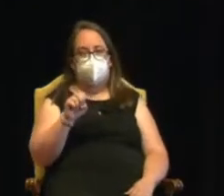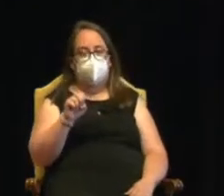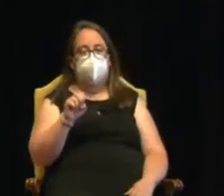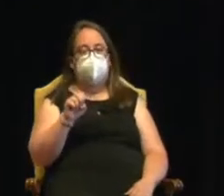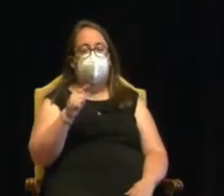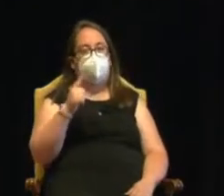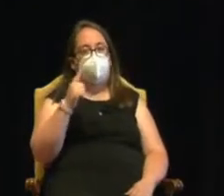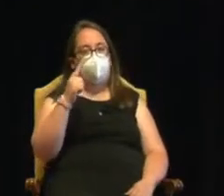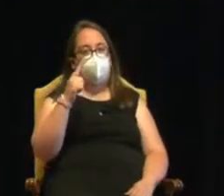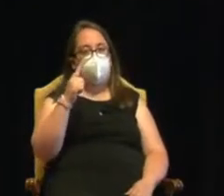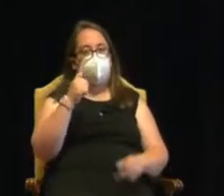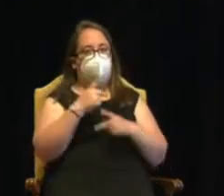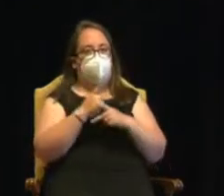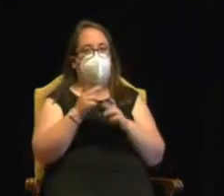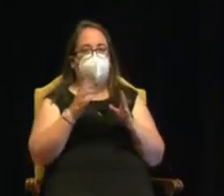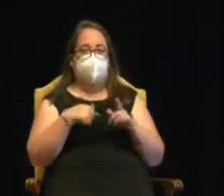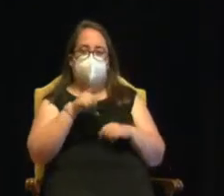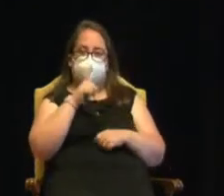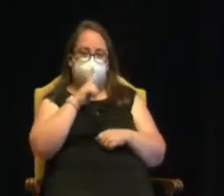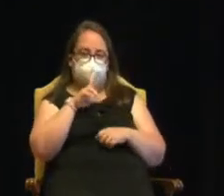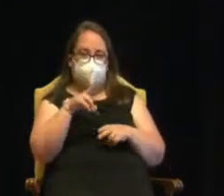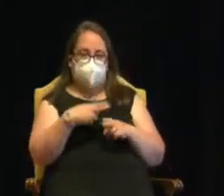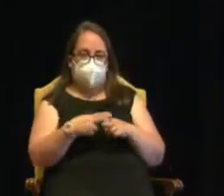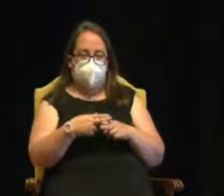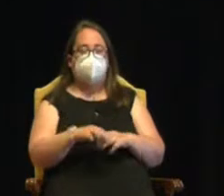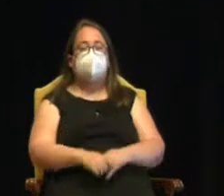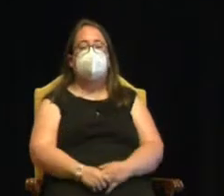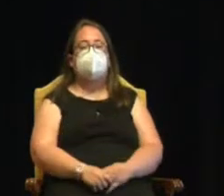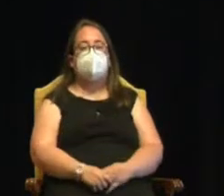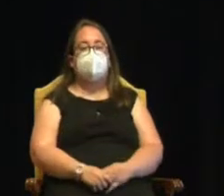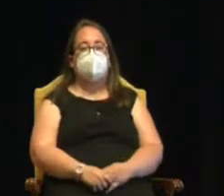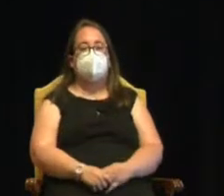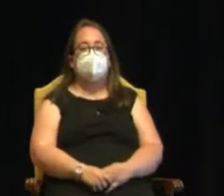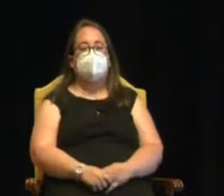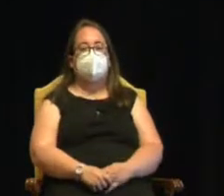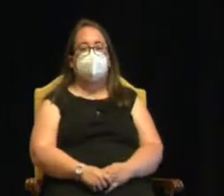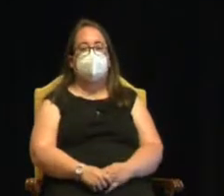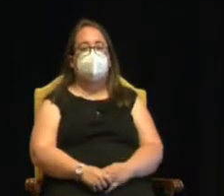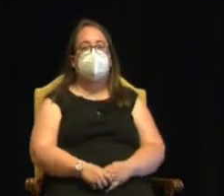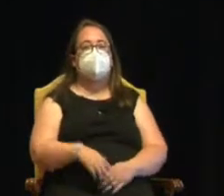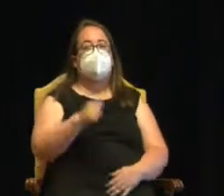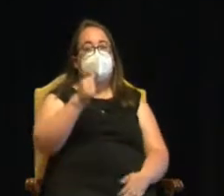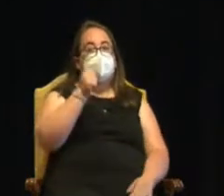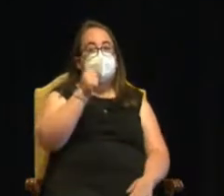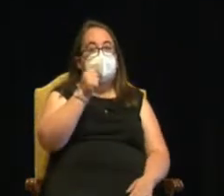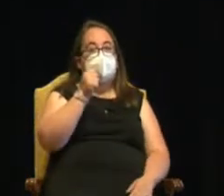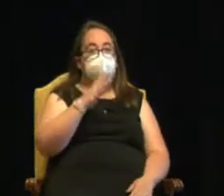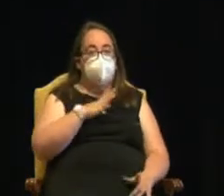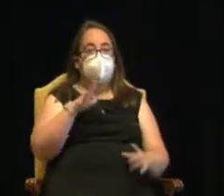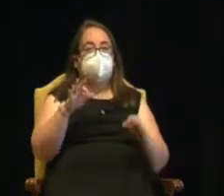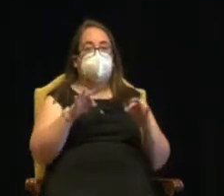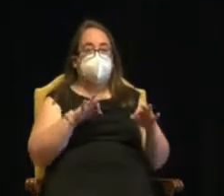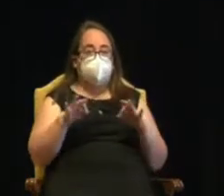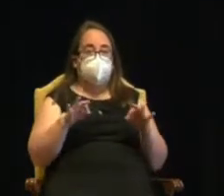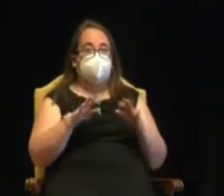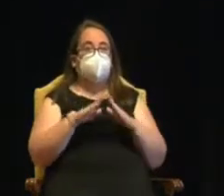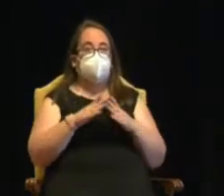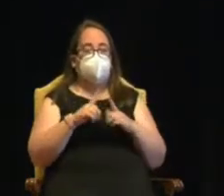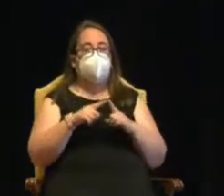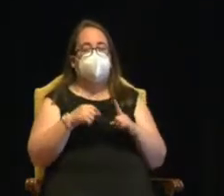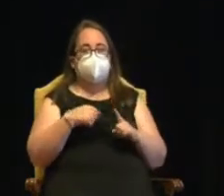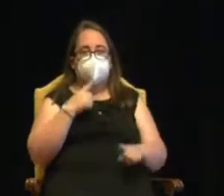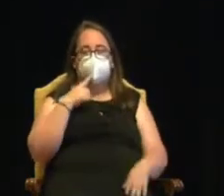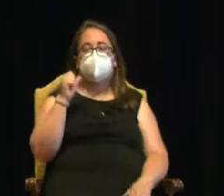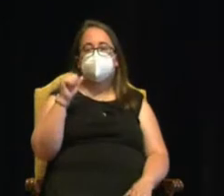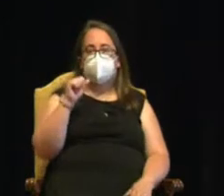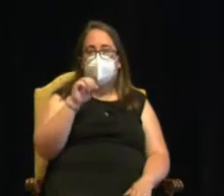there was one producer, I won't say who he was. He really did mansplain Lady in the Lake to me. And he was like, yeah.